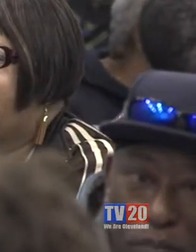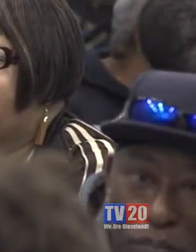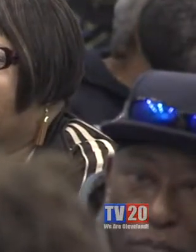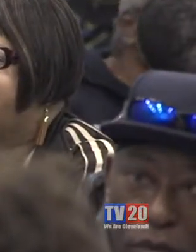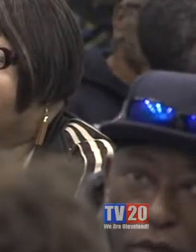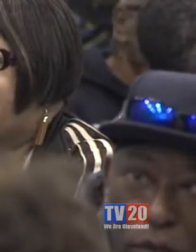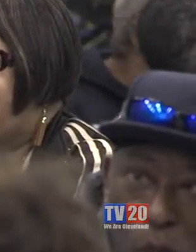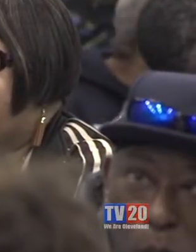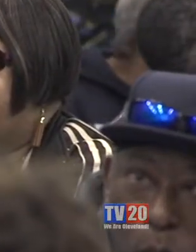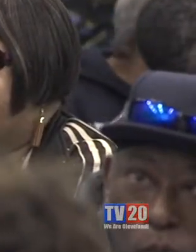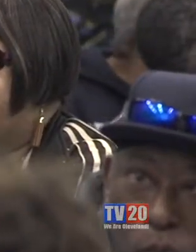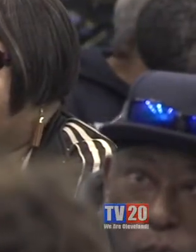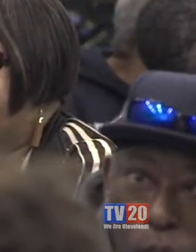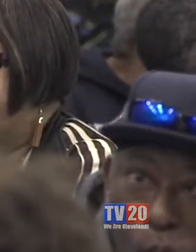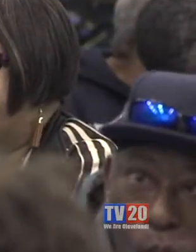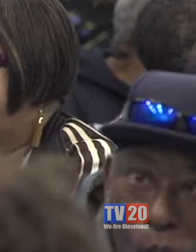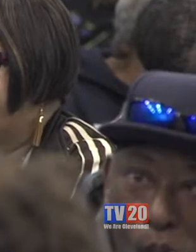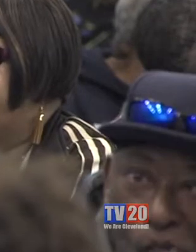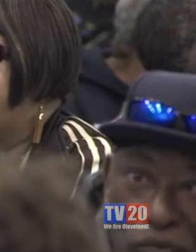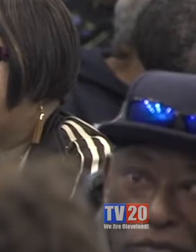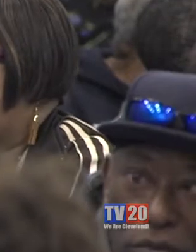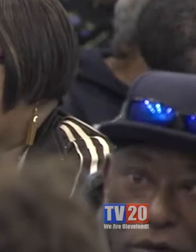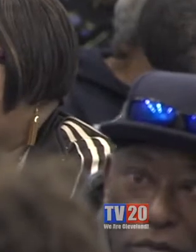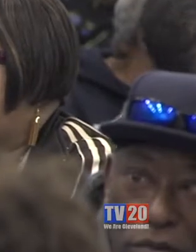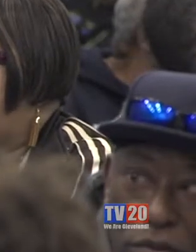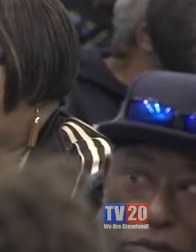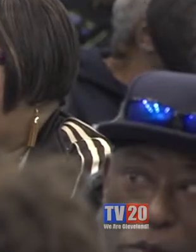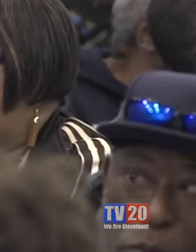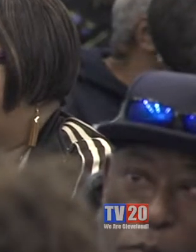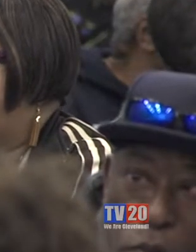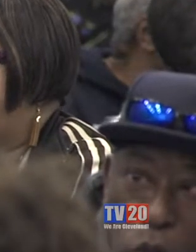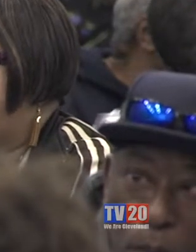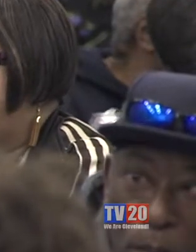sound that saved a